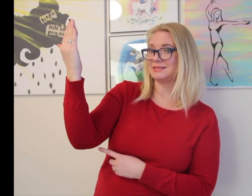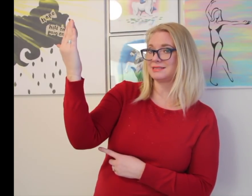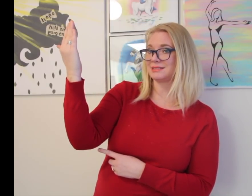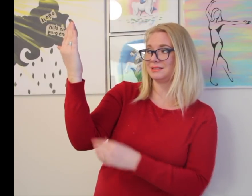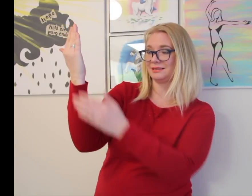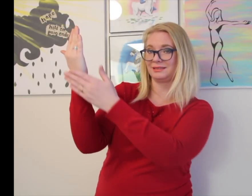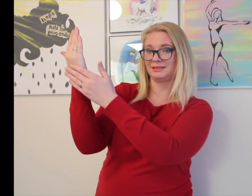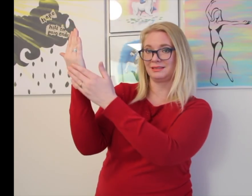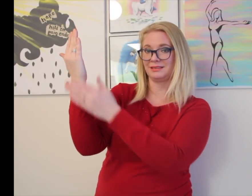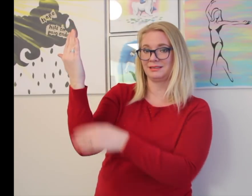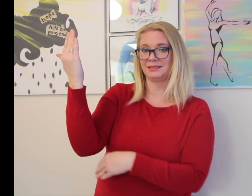his,